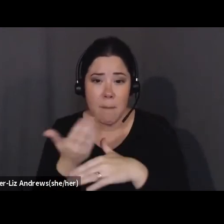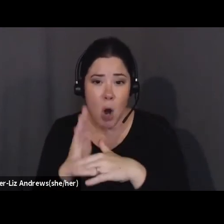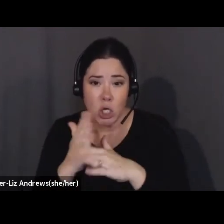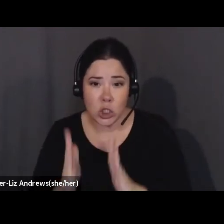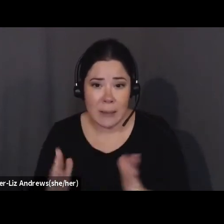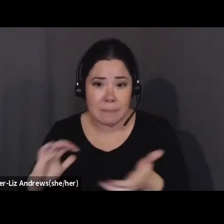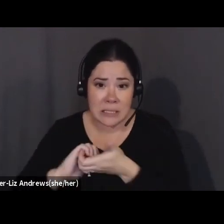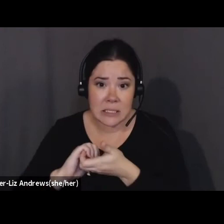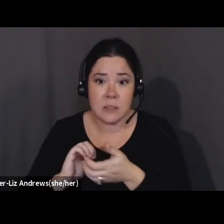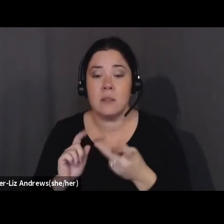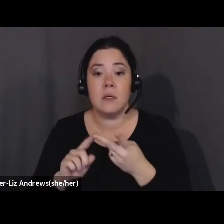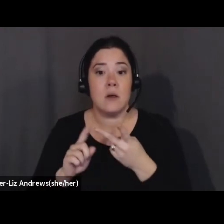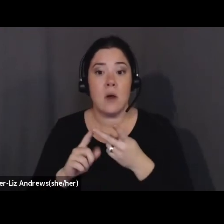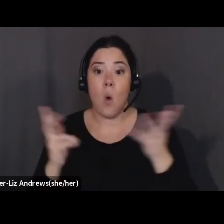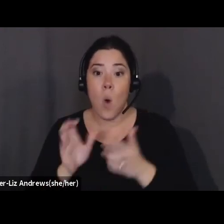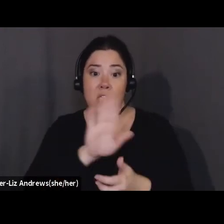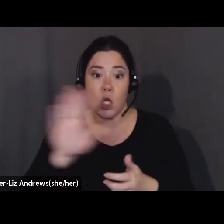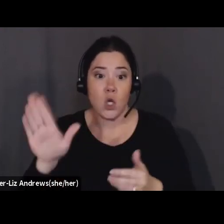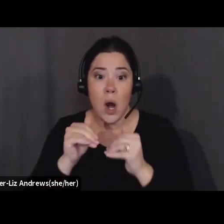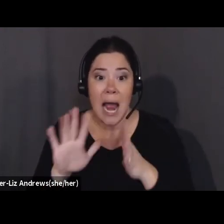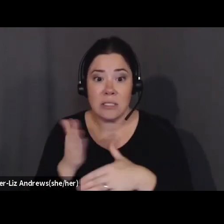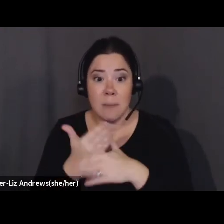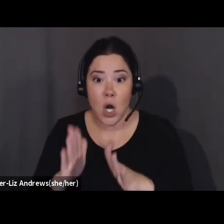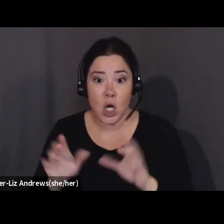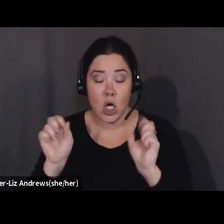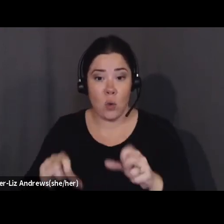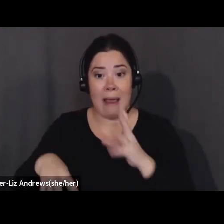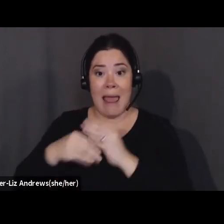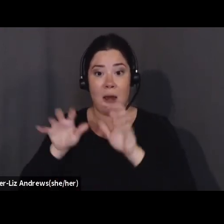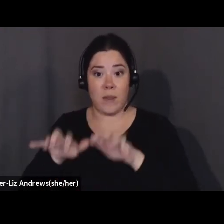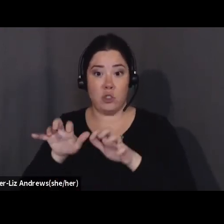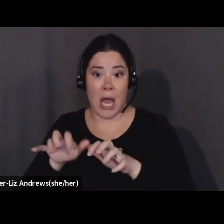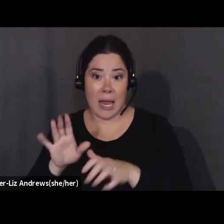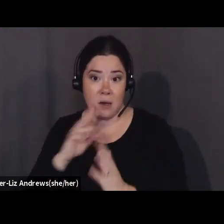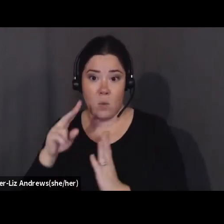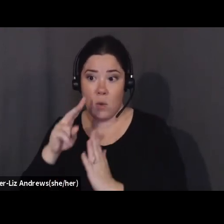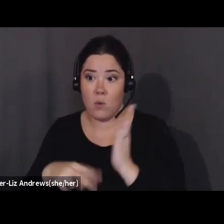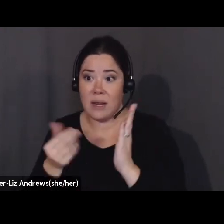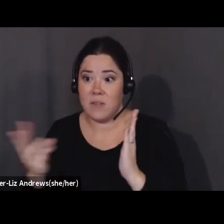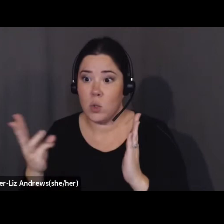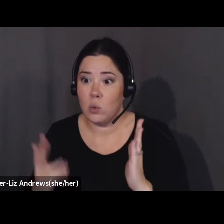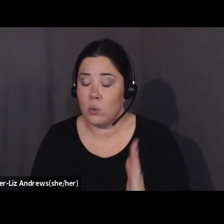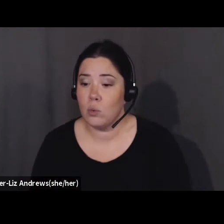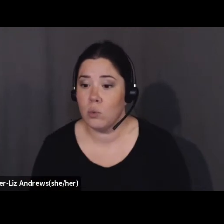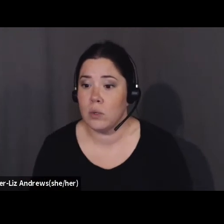then what housing partners you have, you can drop that in the chat and we'll read a few out.